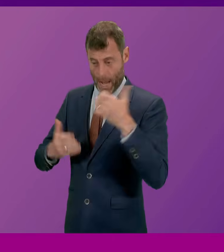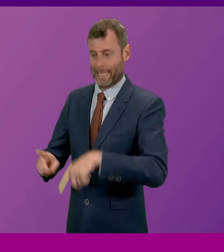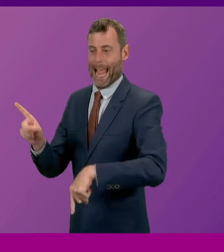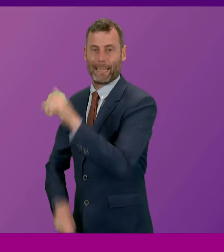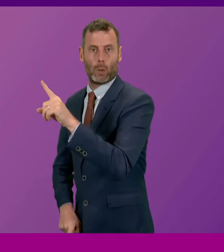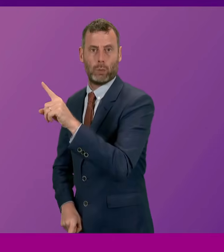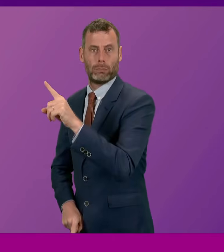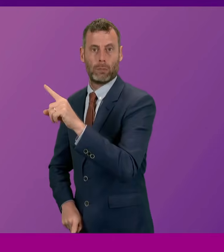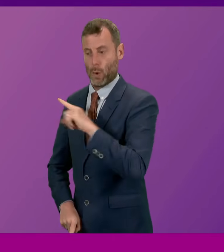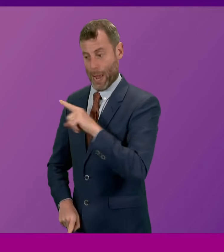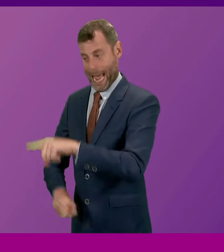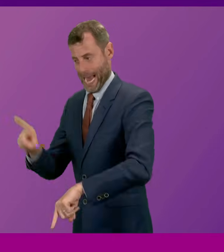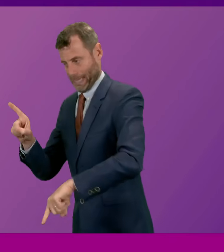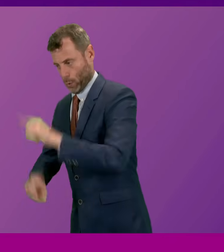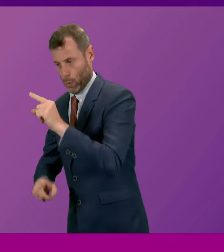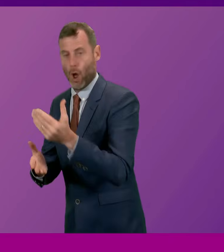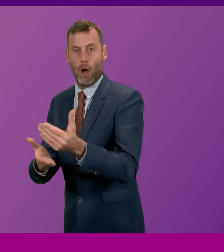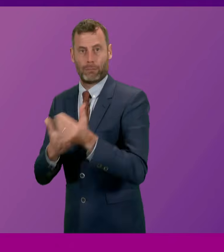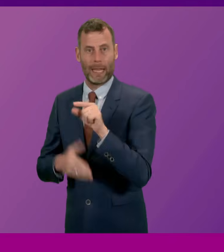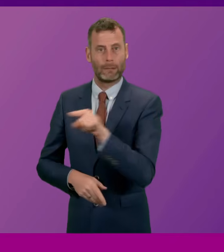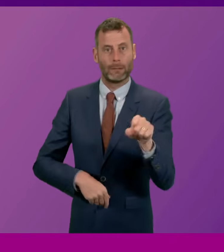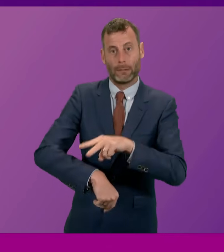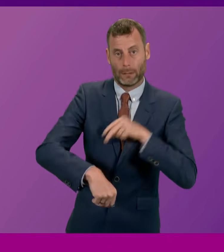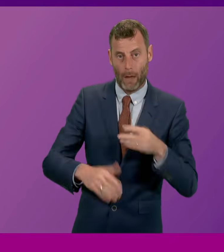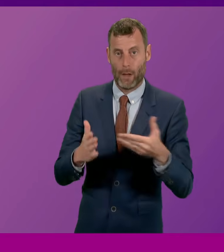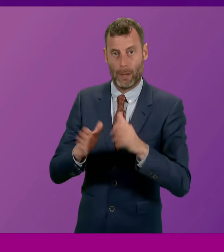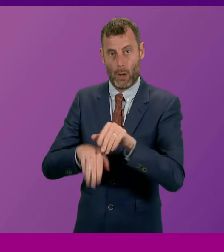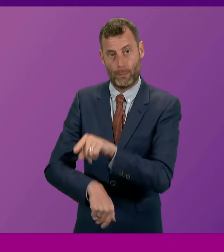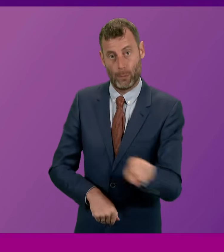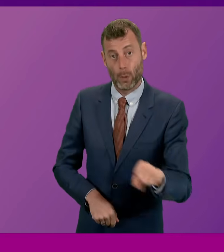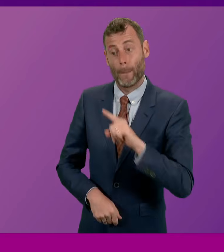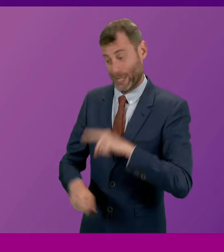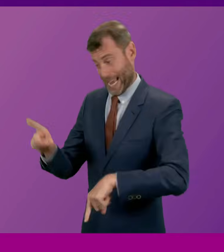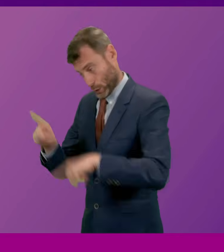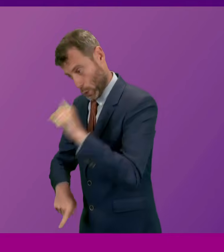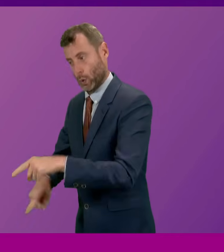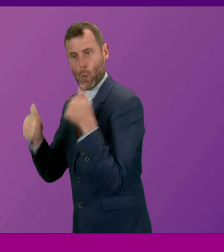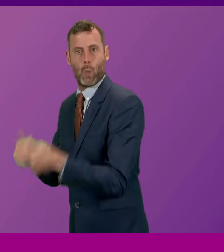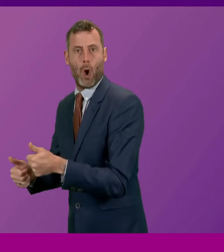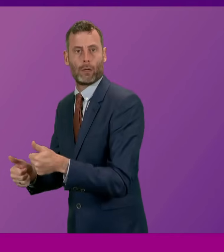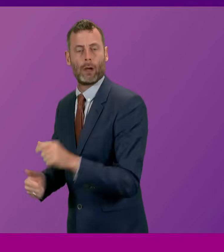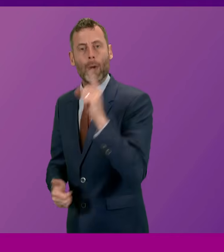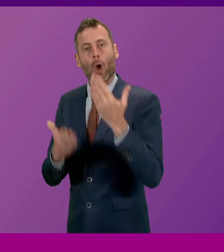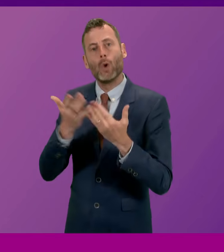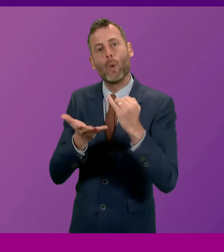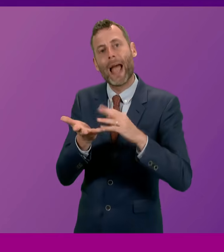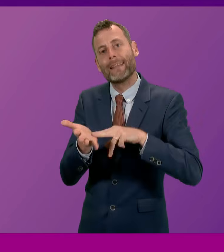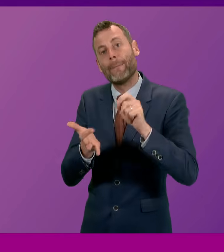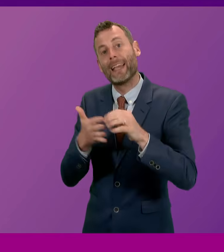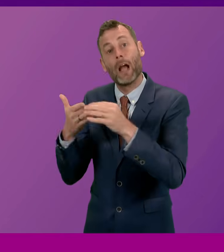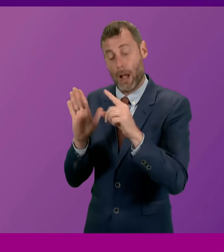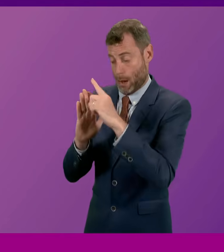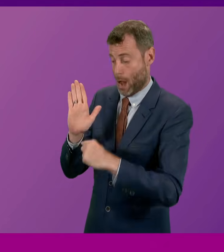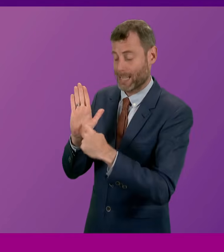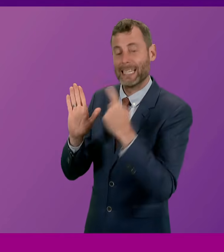staff and pupils and because they work. The new SNP guidance says exclusions should only be considered as a last